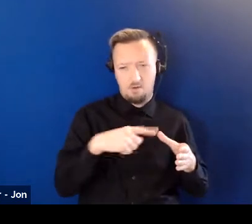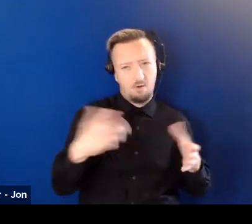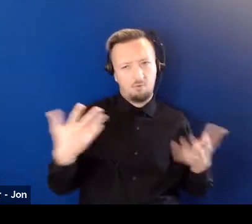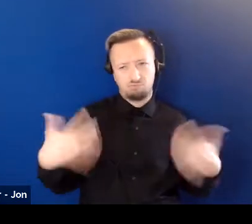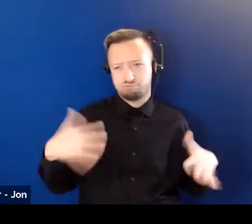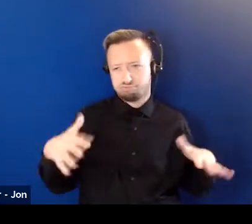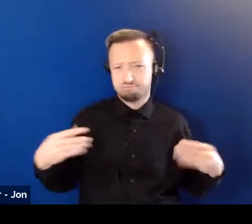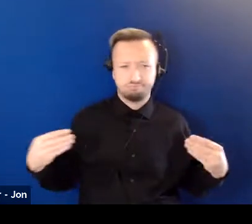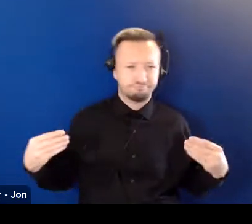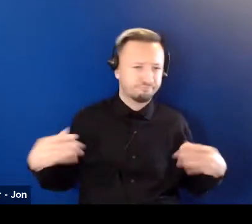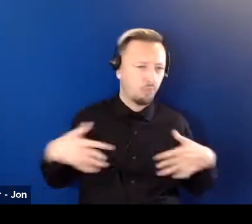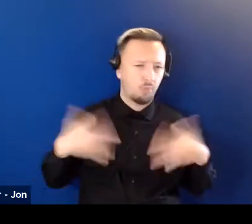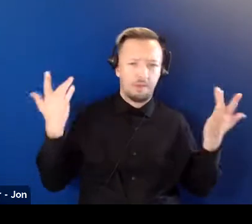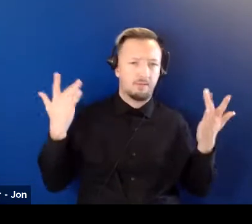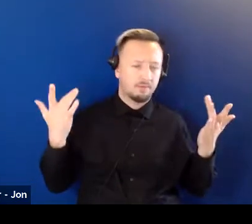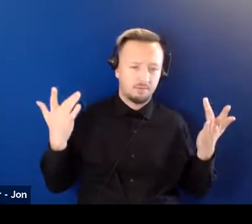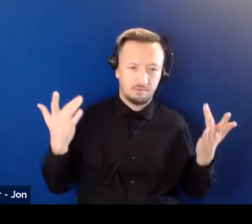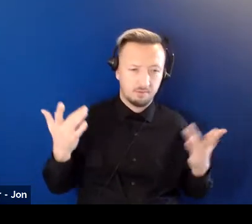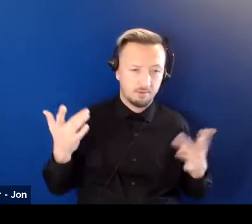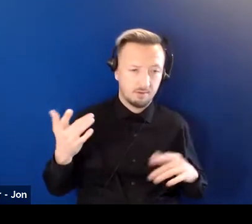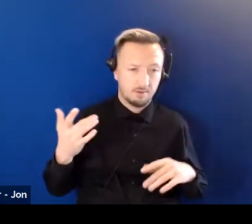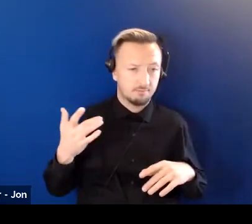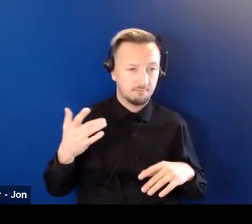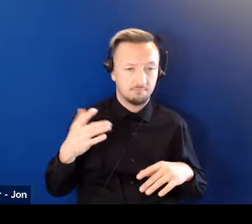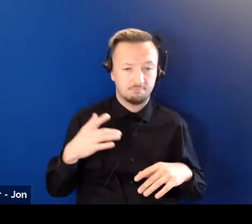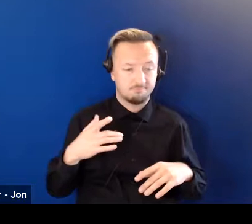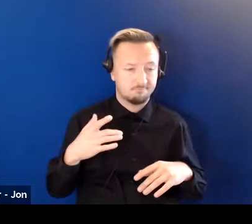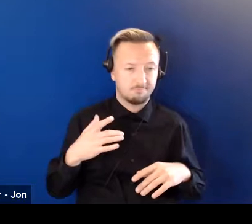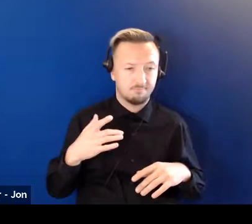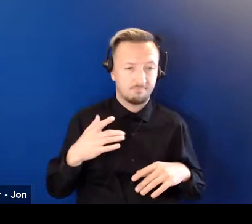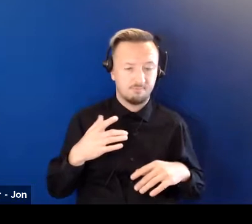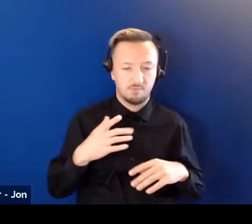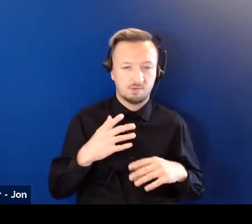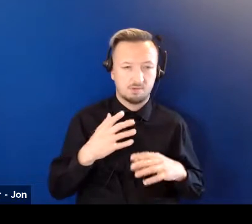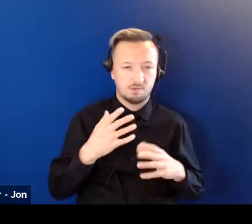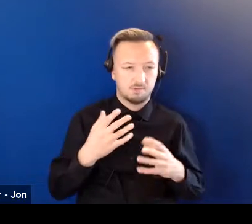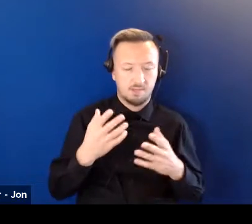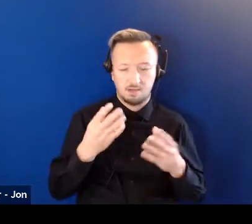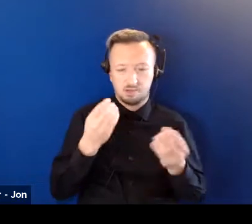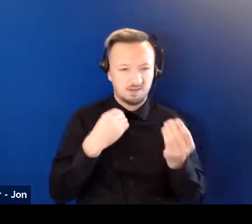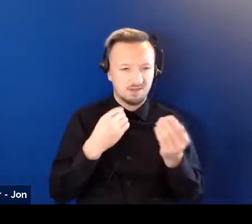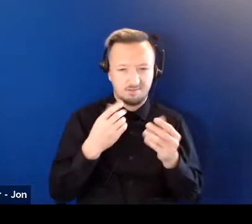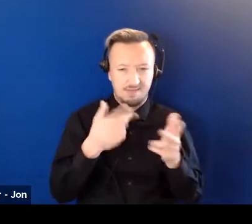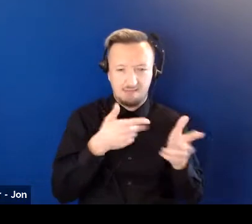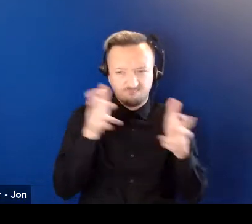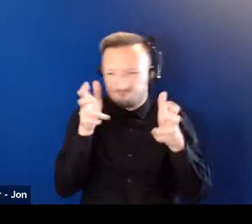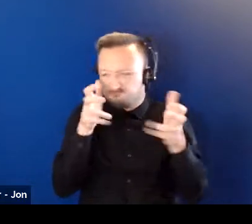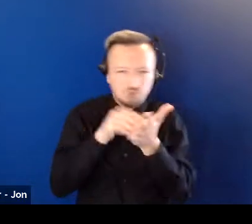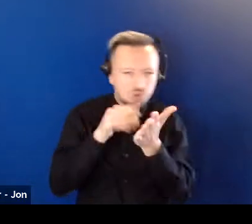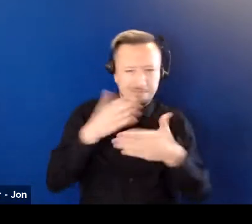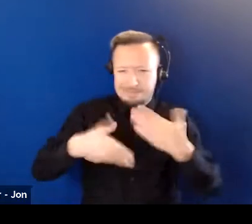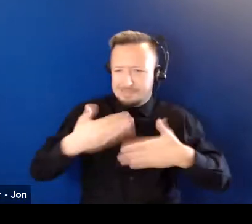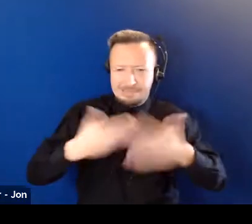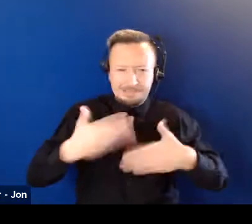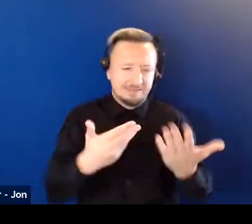they're thrilled with the process. They've been just kind of consuming everything as quickly as they possibly can on all of